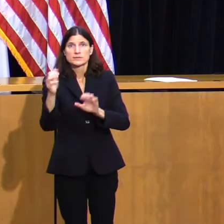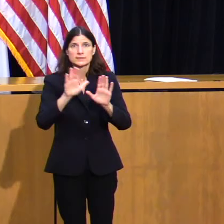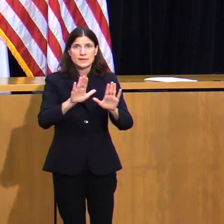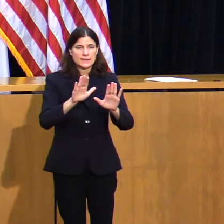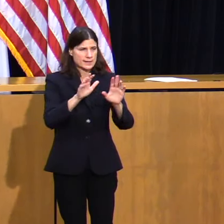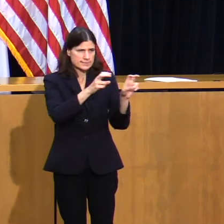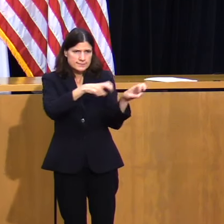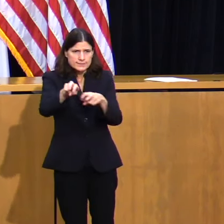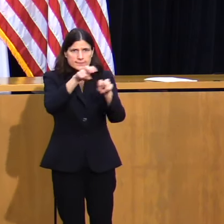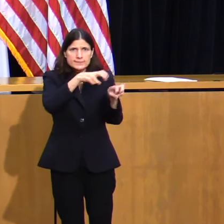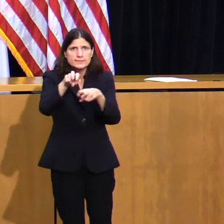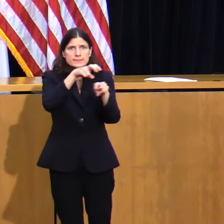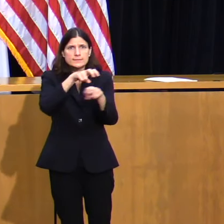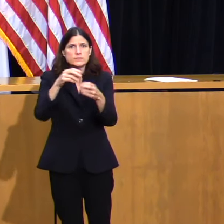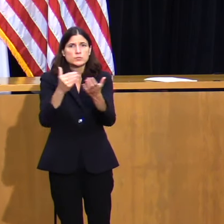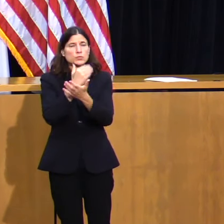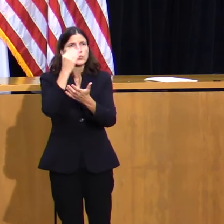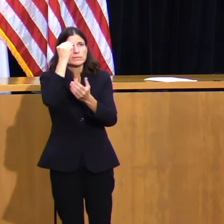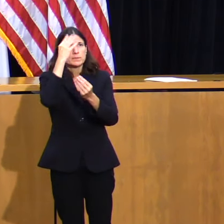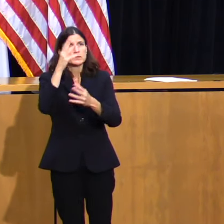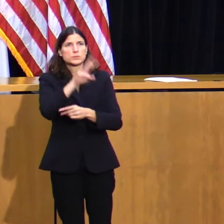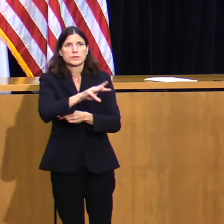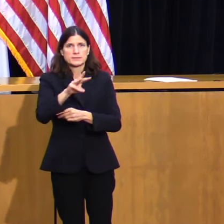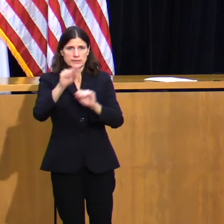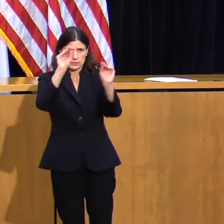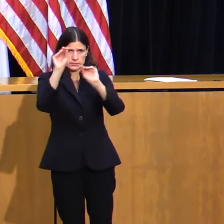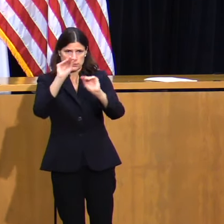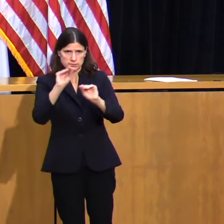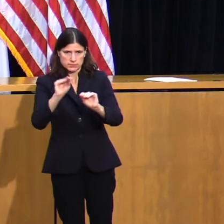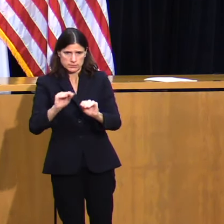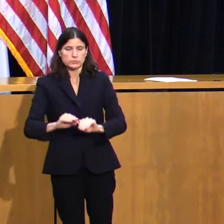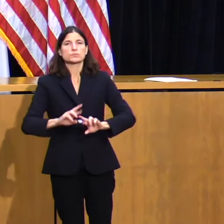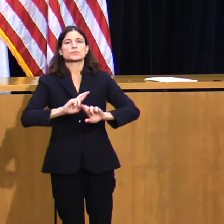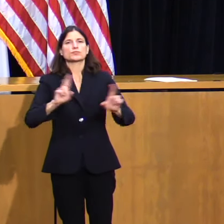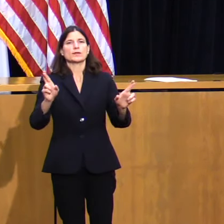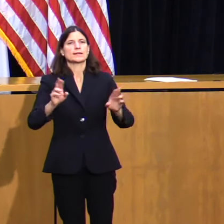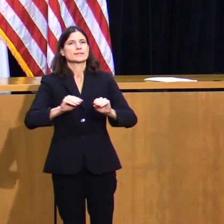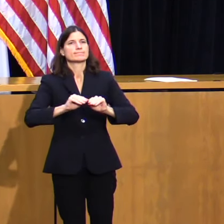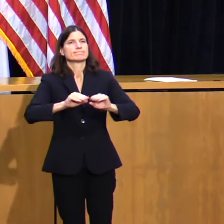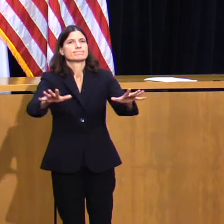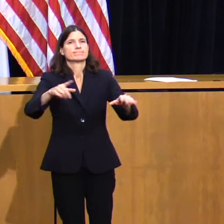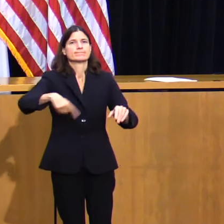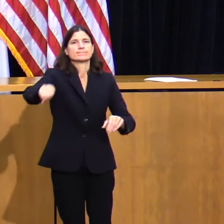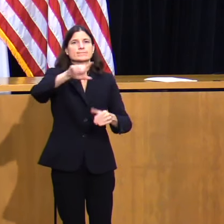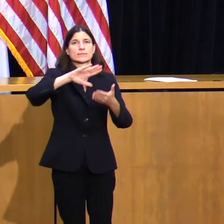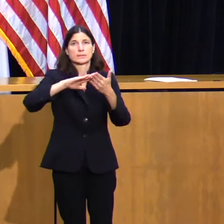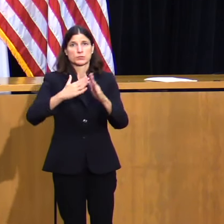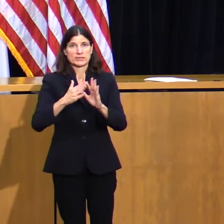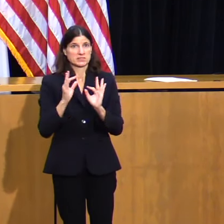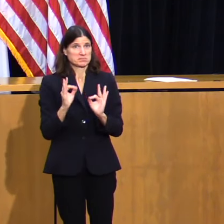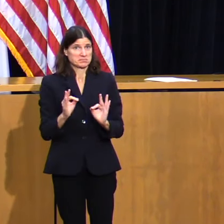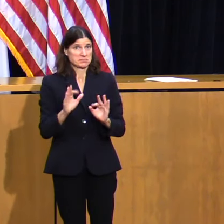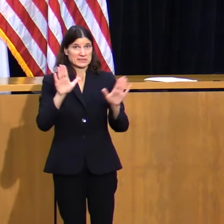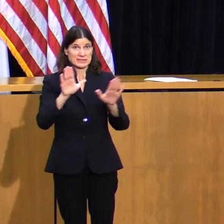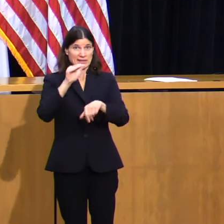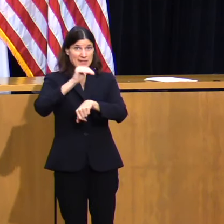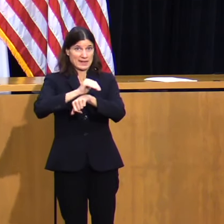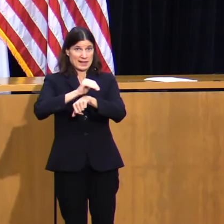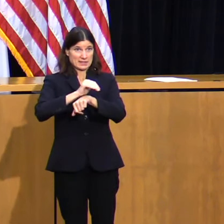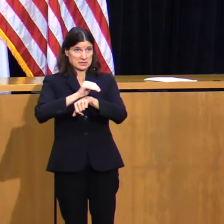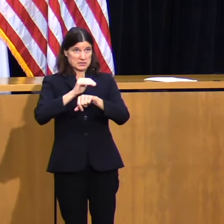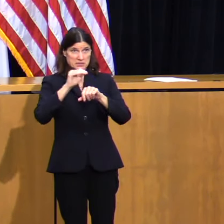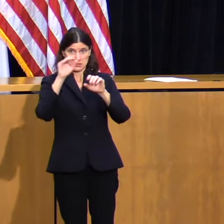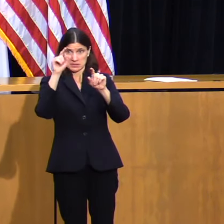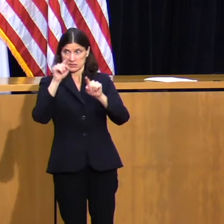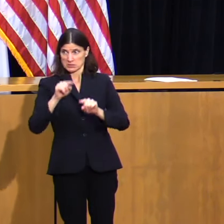Once the migration is complete, which is anticipated to be early Sunday morning, all of the new lab data will be imported.